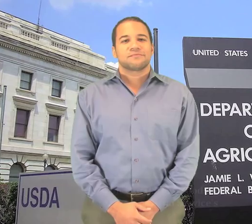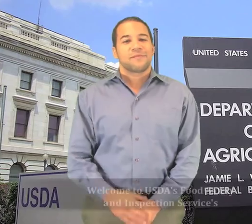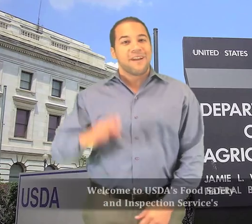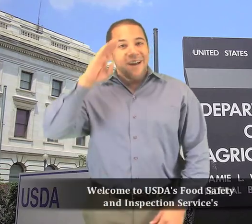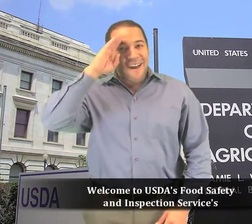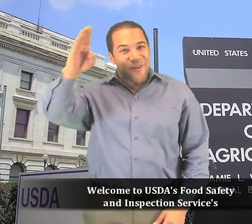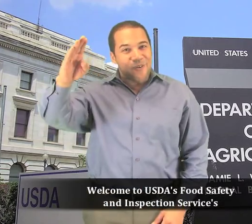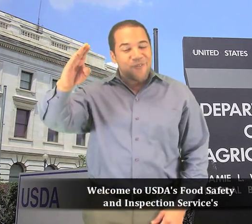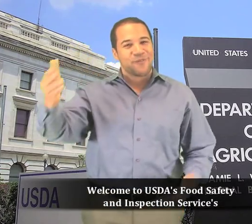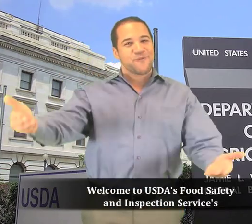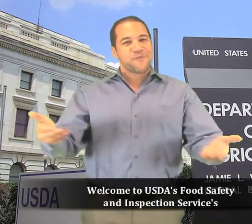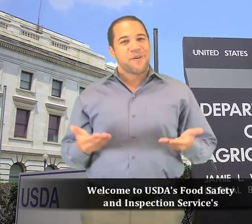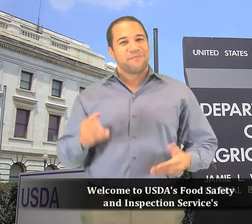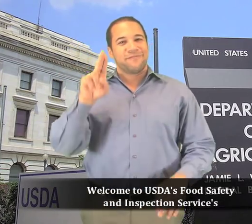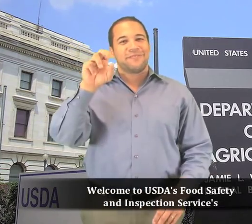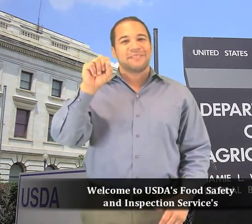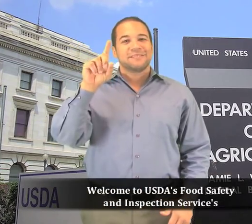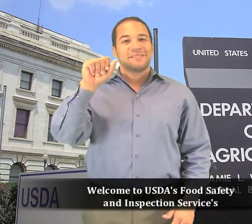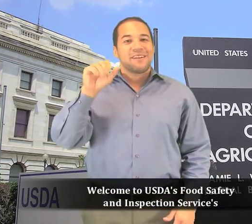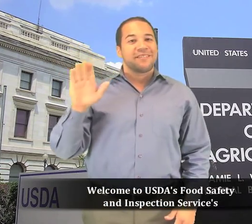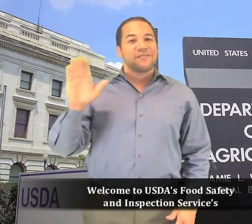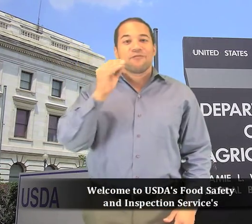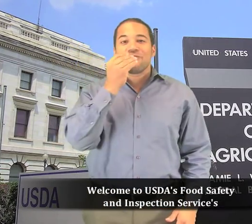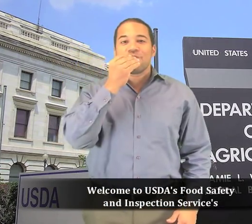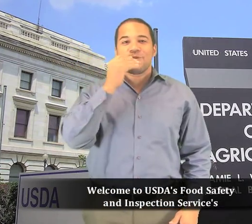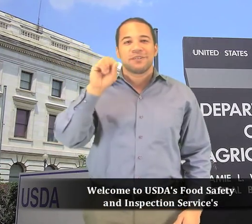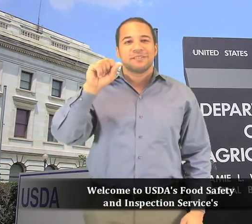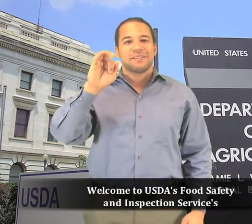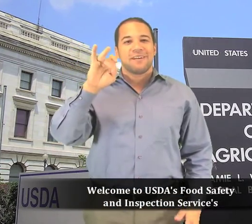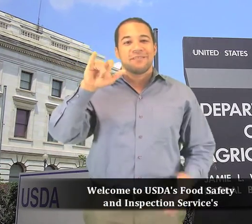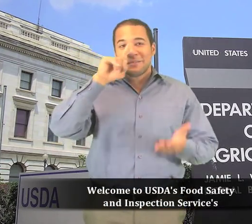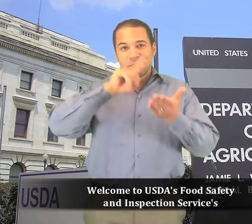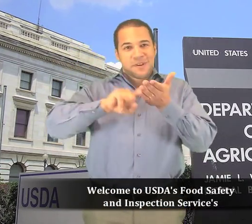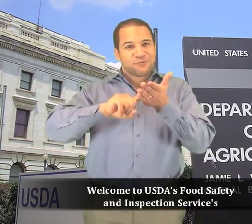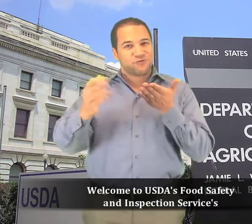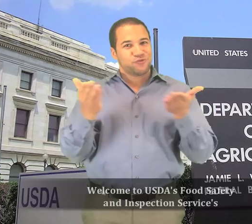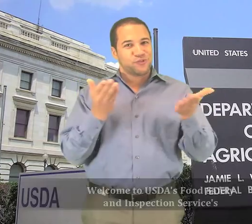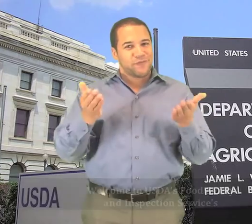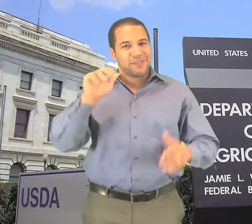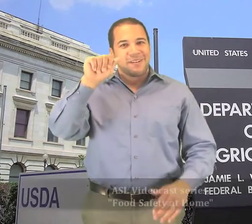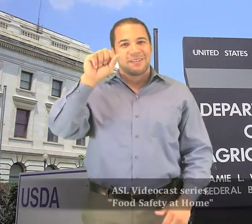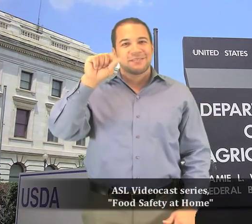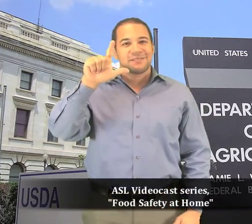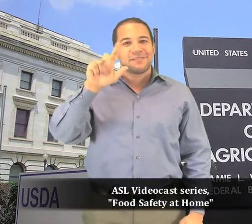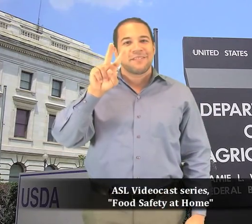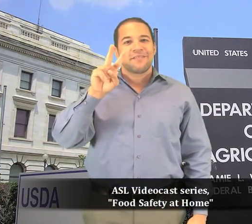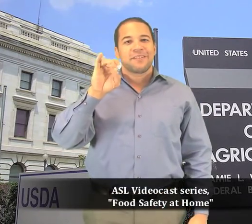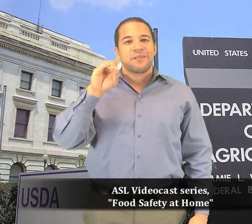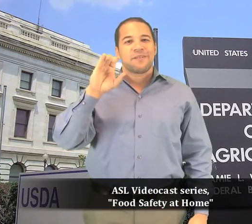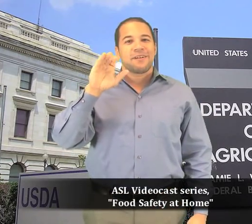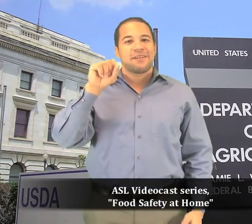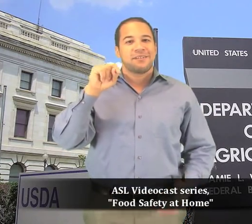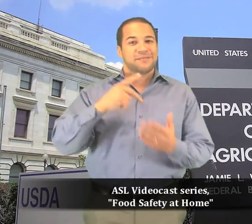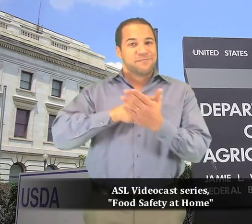Welcome to USDA's Food Safety and Inspection Service, Food Safety at Home, ASL videocast series,